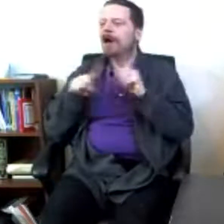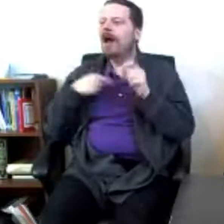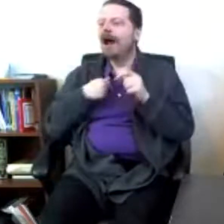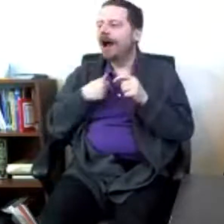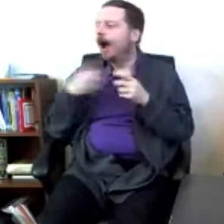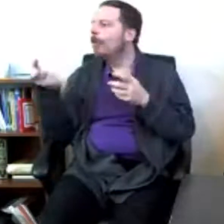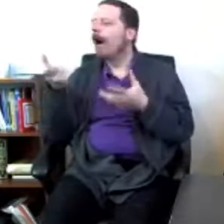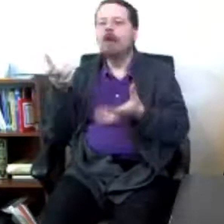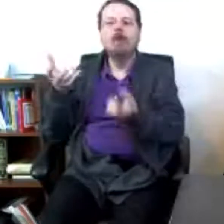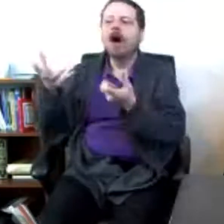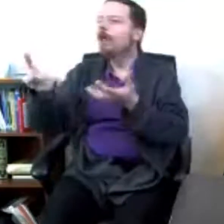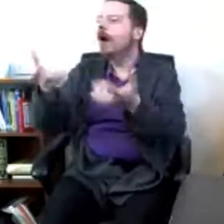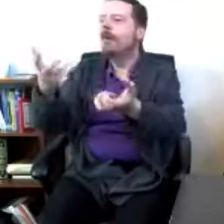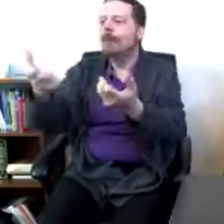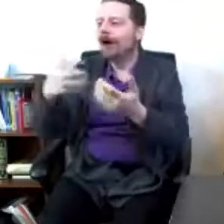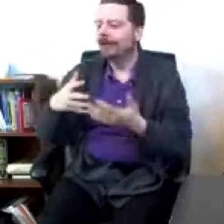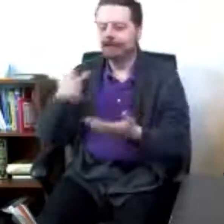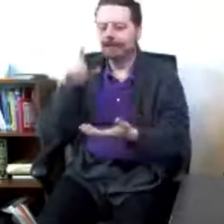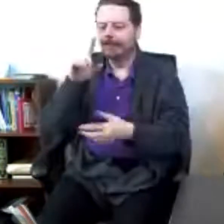life.